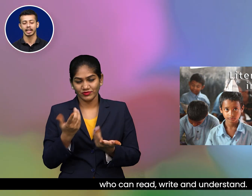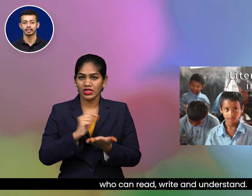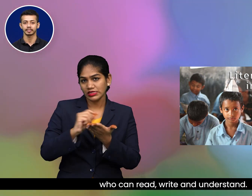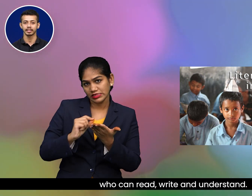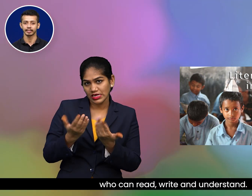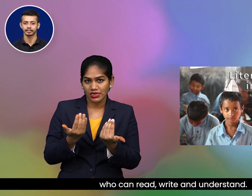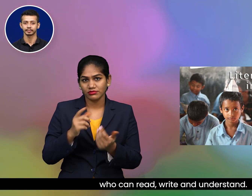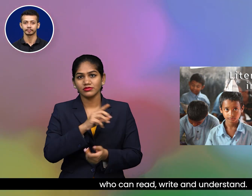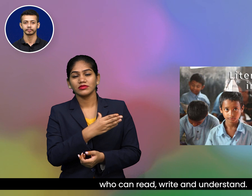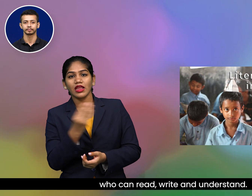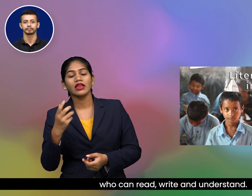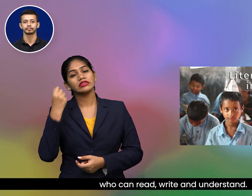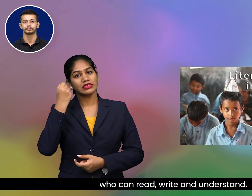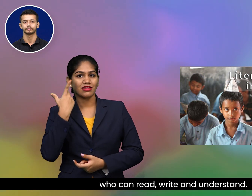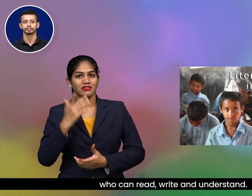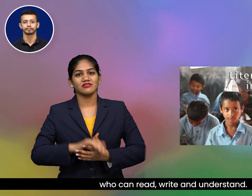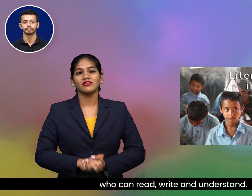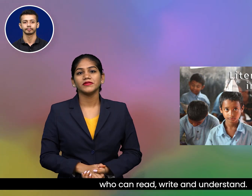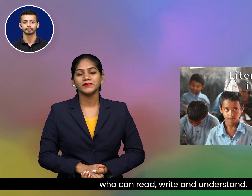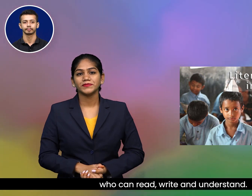write and understand.